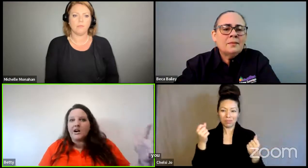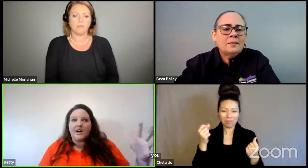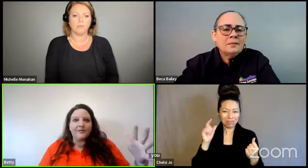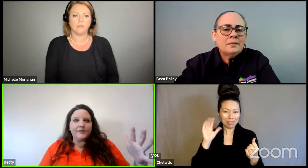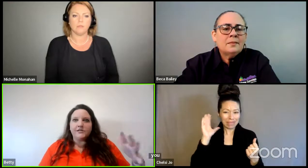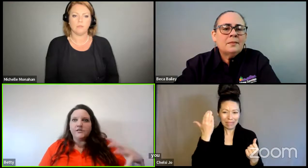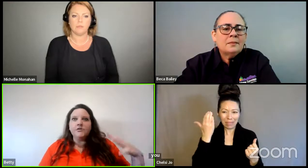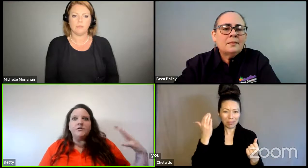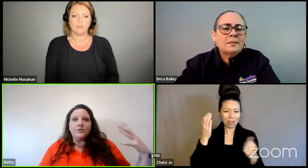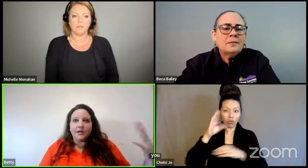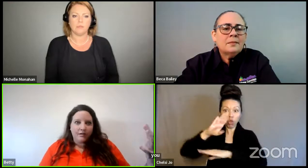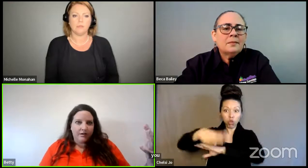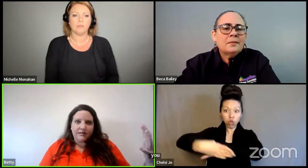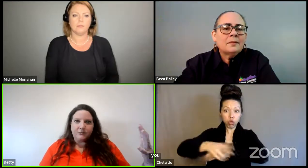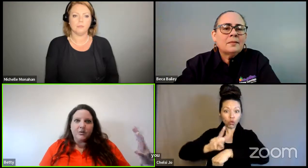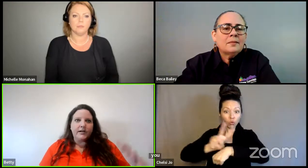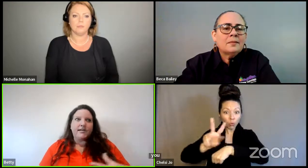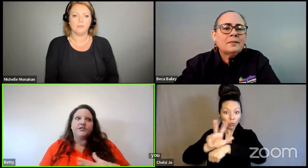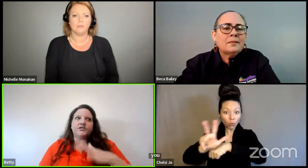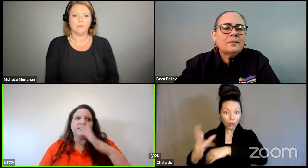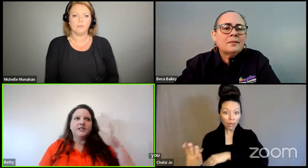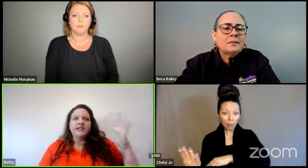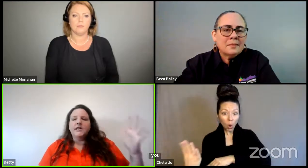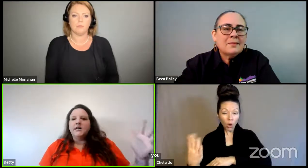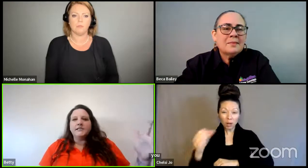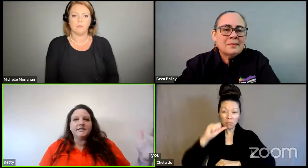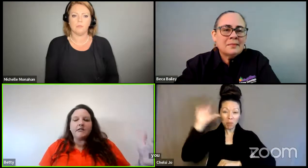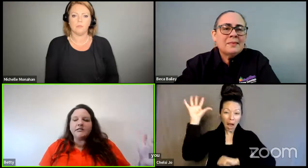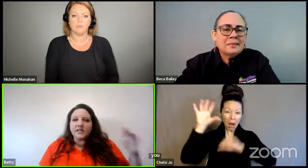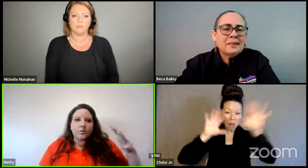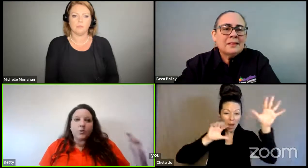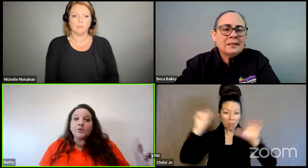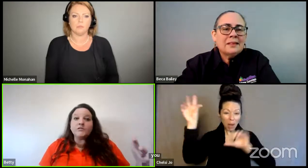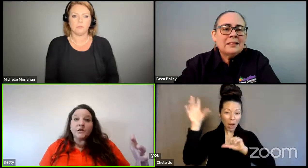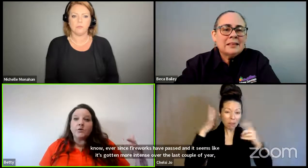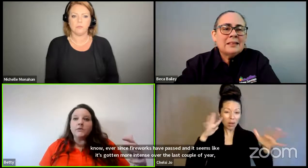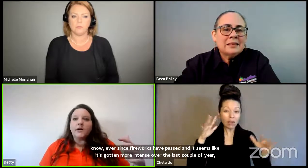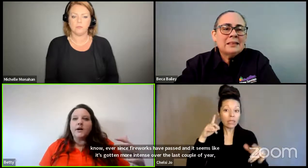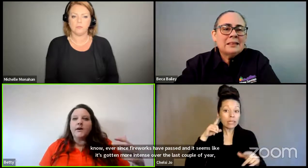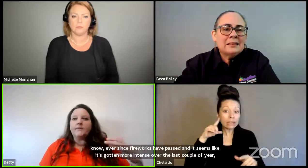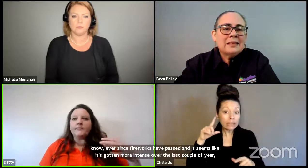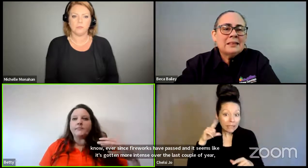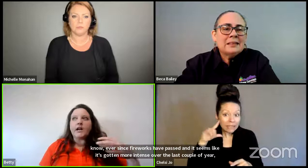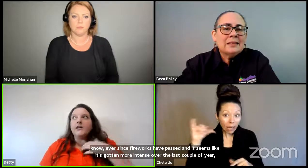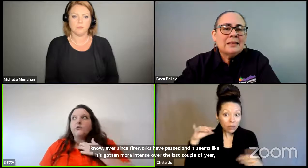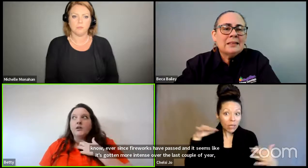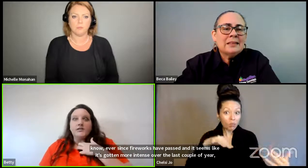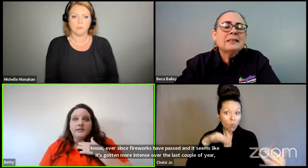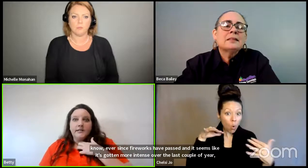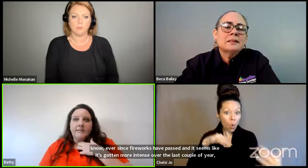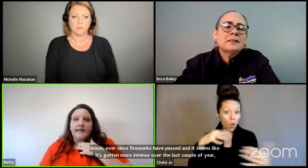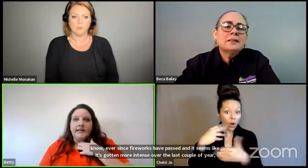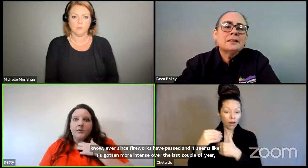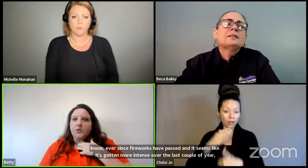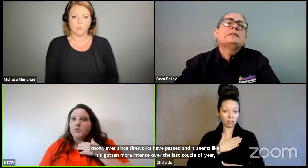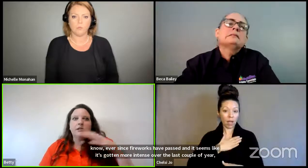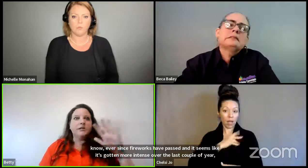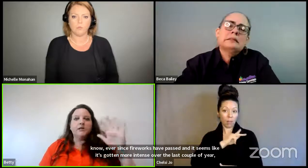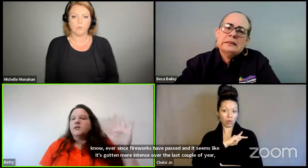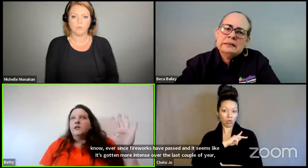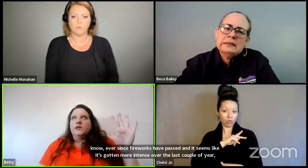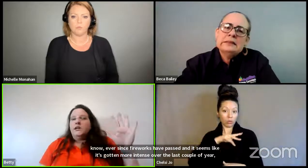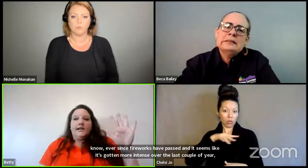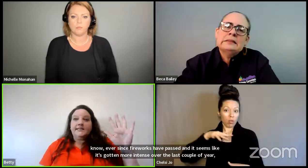fireworks are going off into 2-3 o'clock in the morning, and it sounds like a war zone. I know personally in my